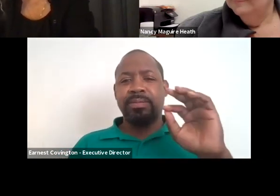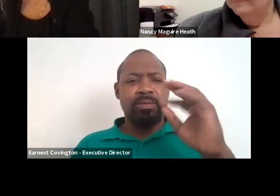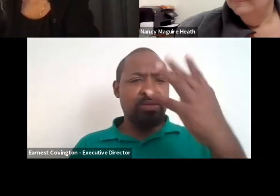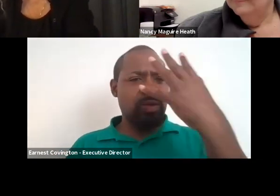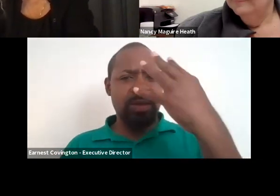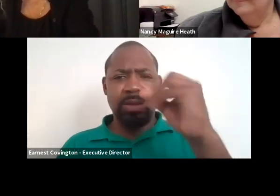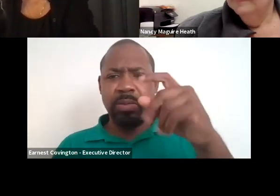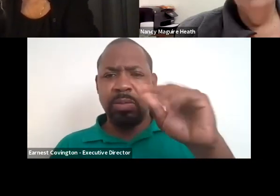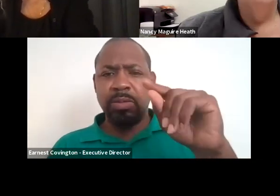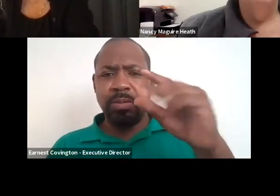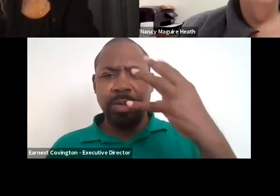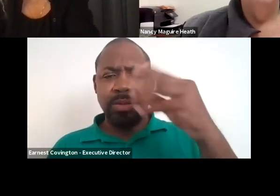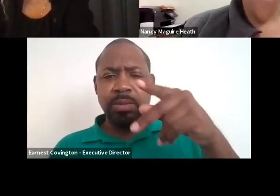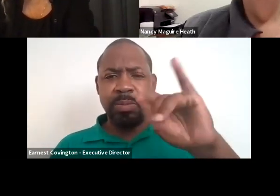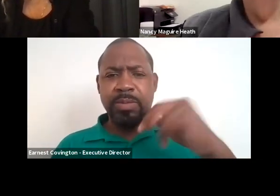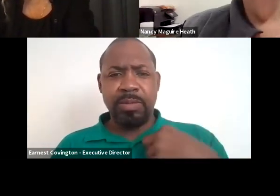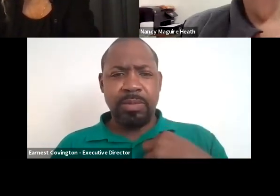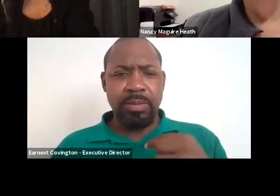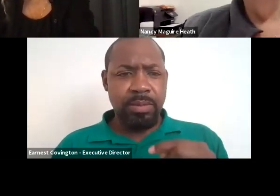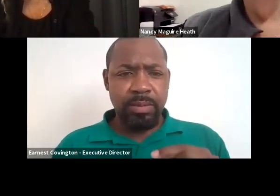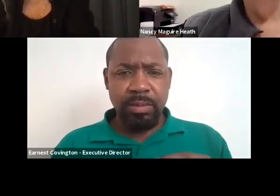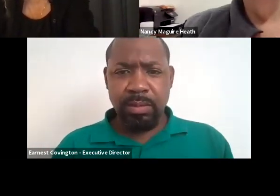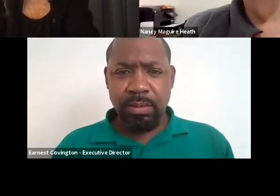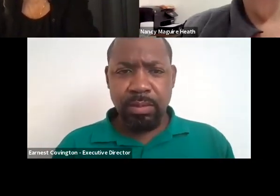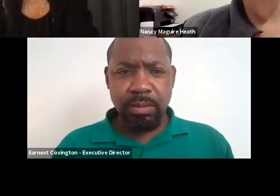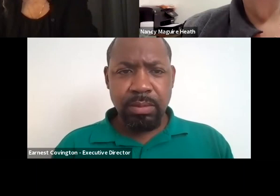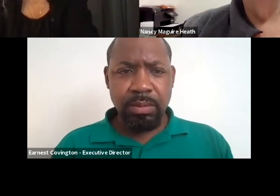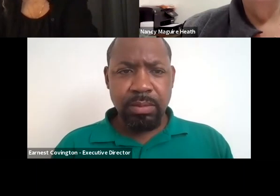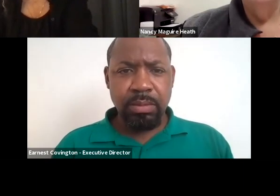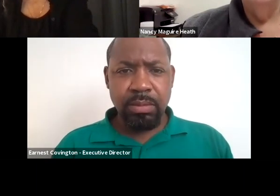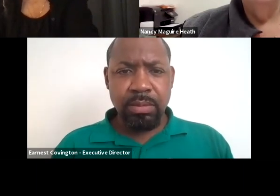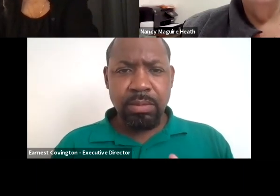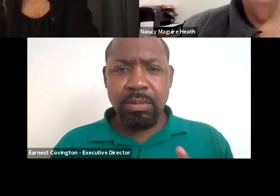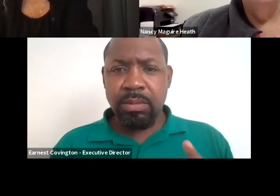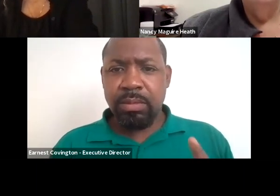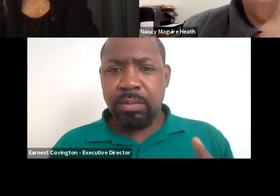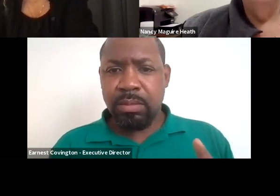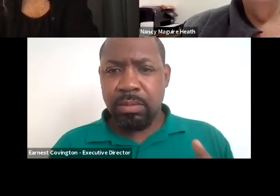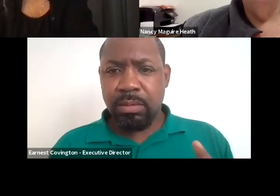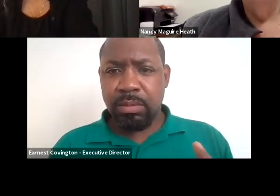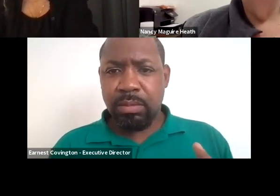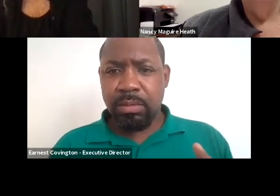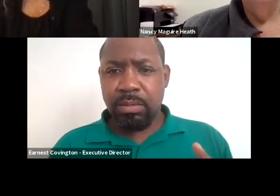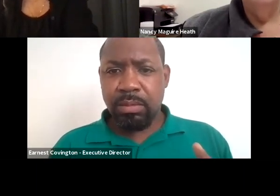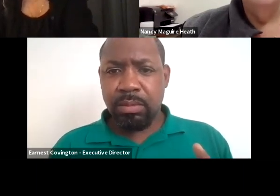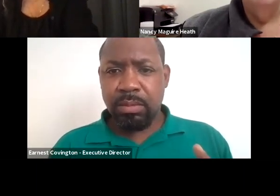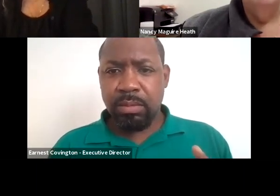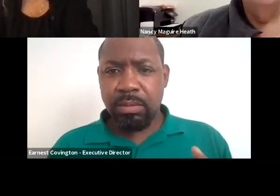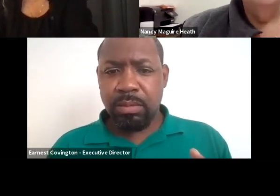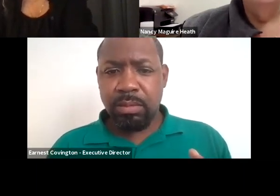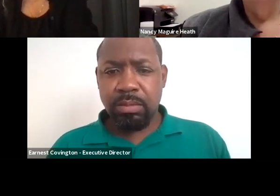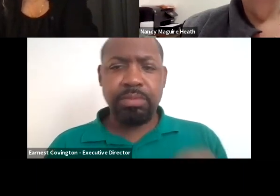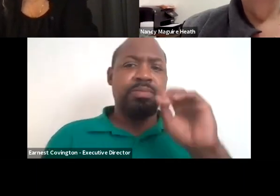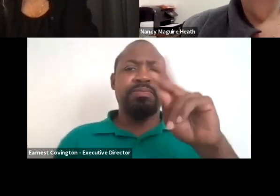So am I spotlit or pinned? Bethany, are you going to spotlight me?